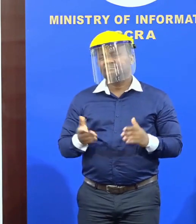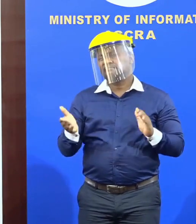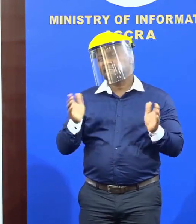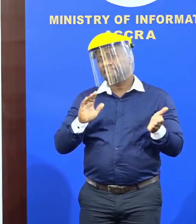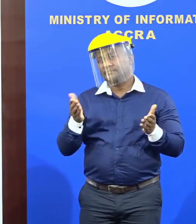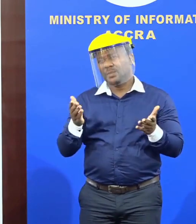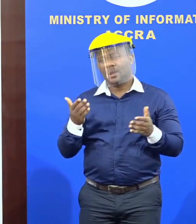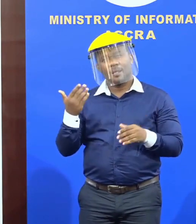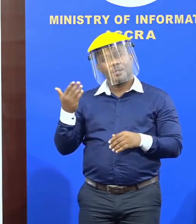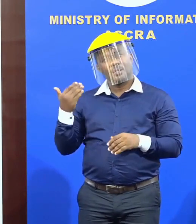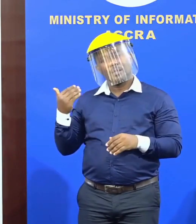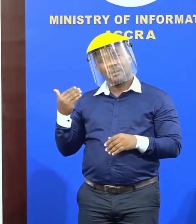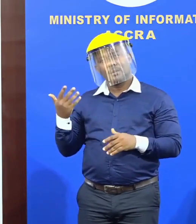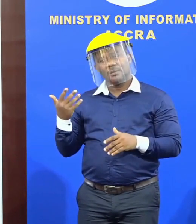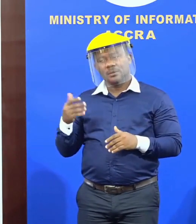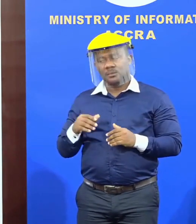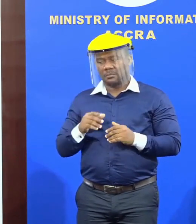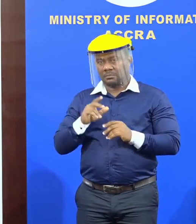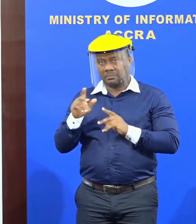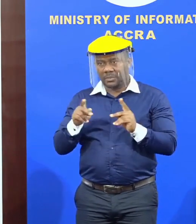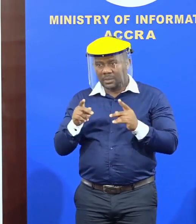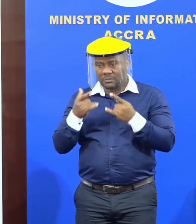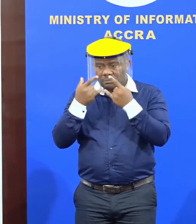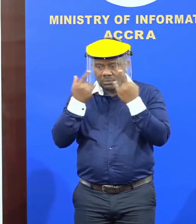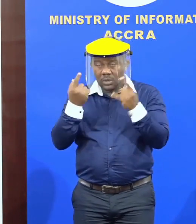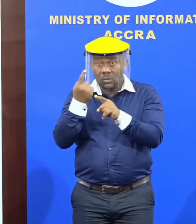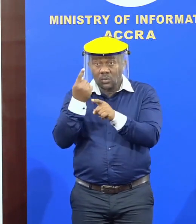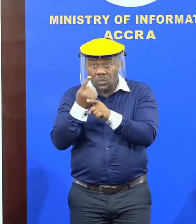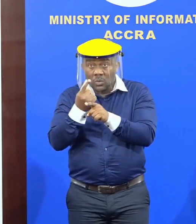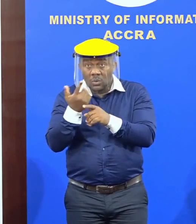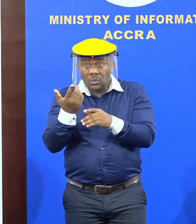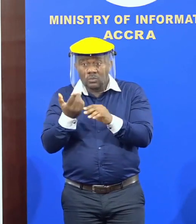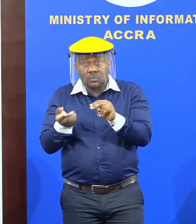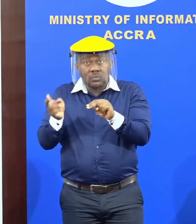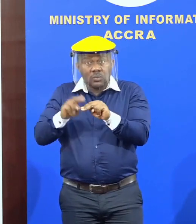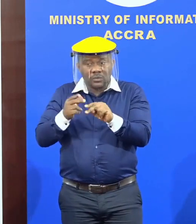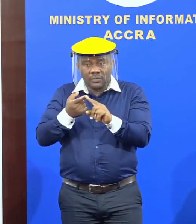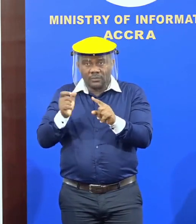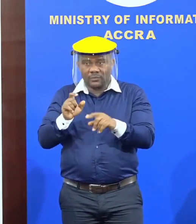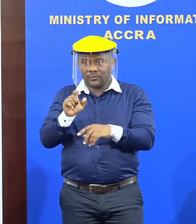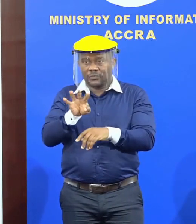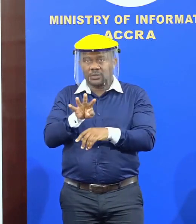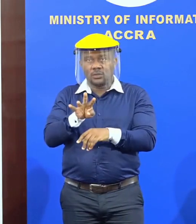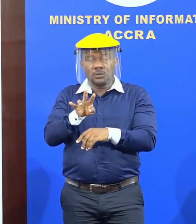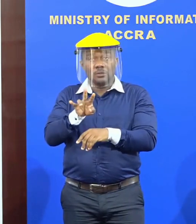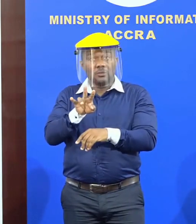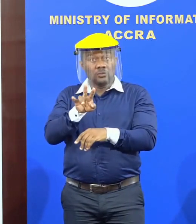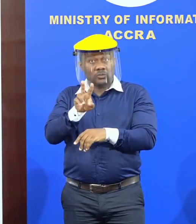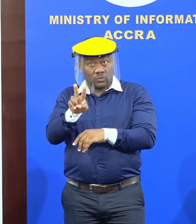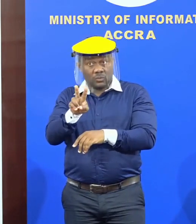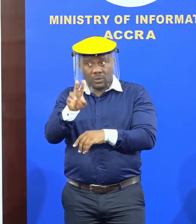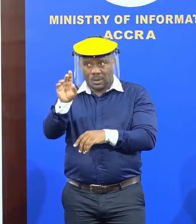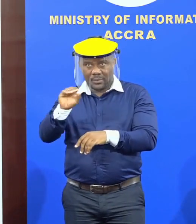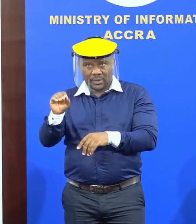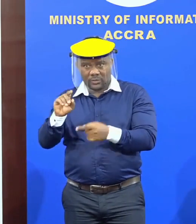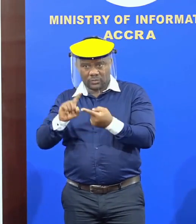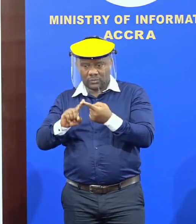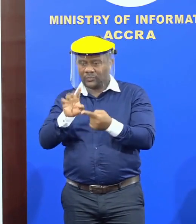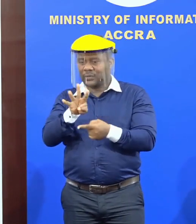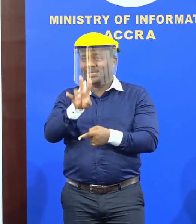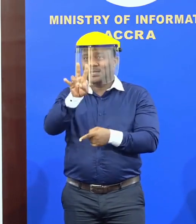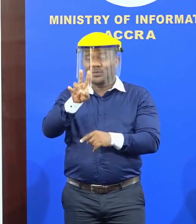last survey, the number of people wearing the face mask correctly increased from 42% to 47%. I think this is just a rehash of